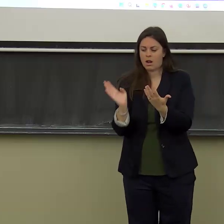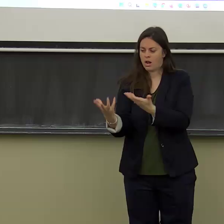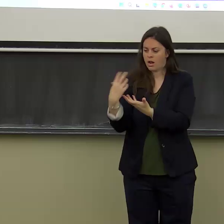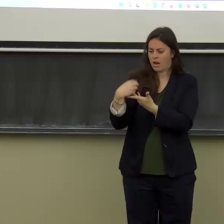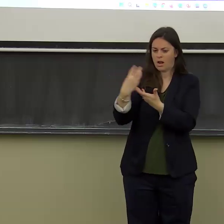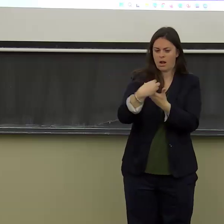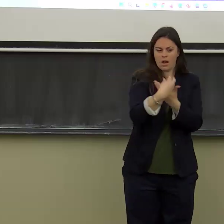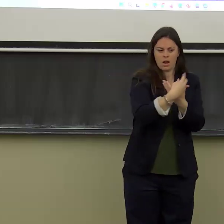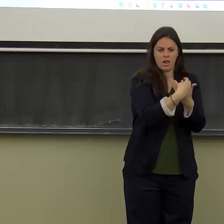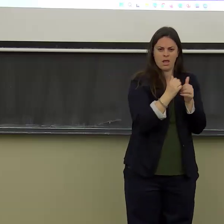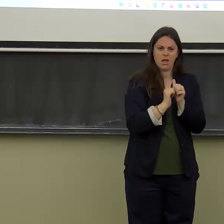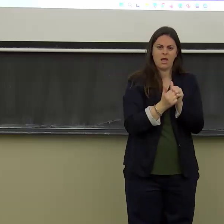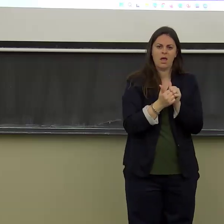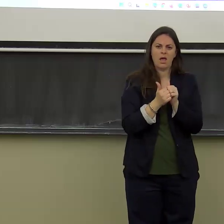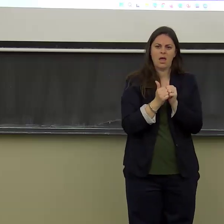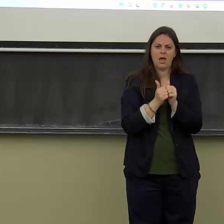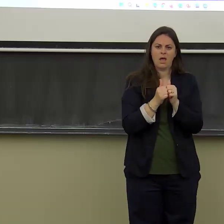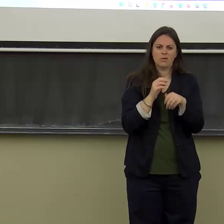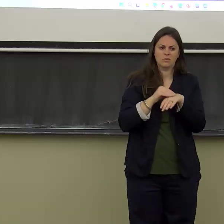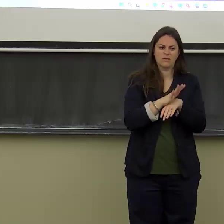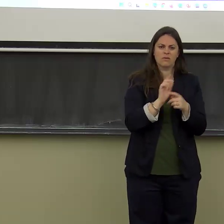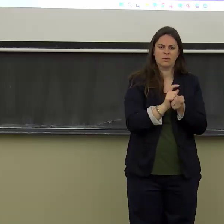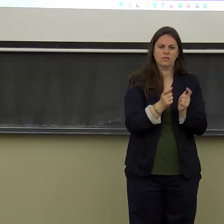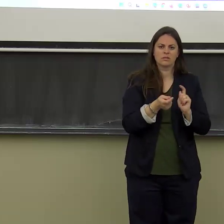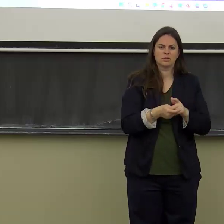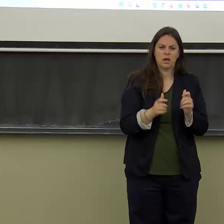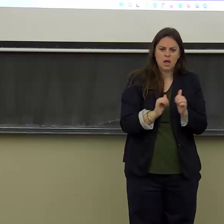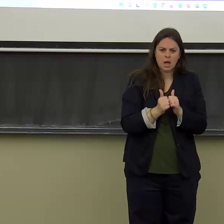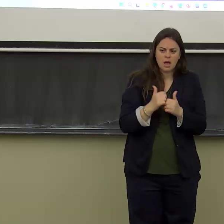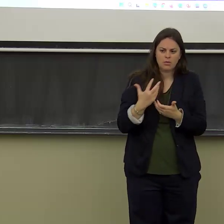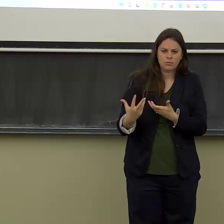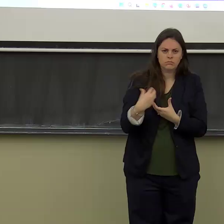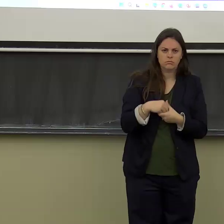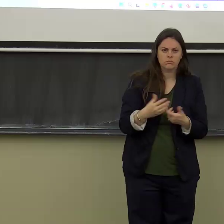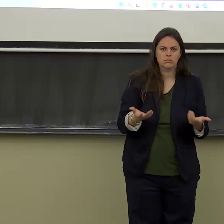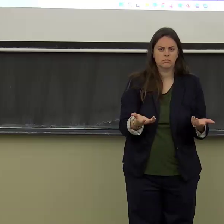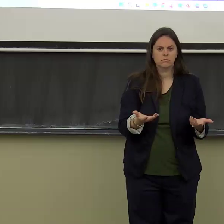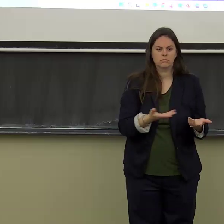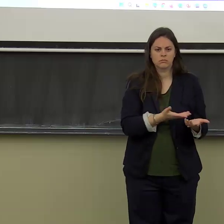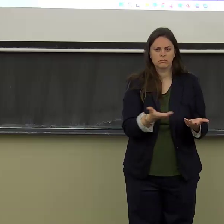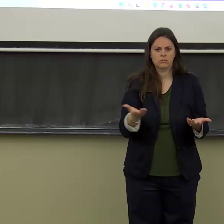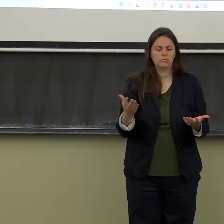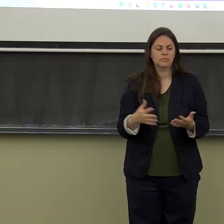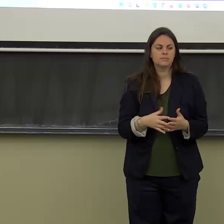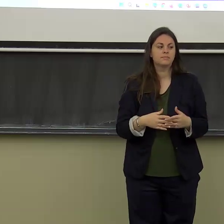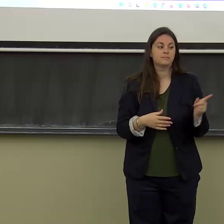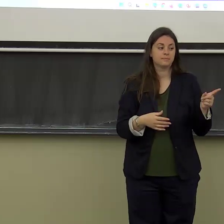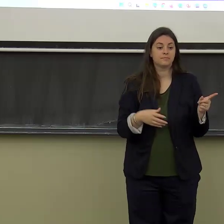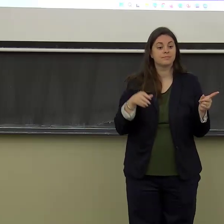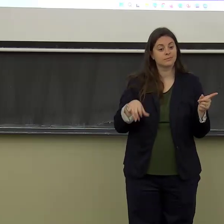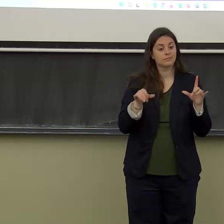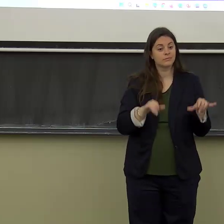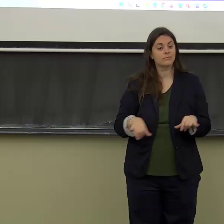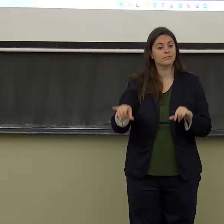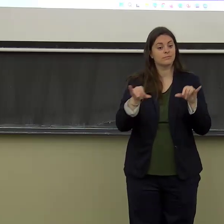individuals into this conversation to influence this change that we're talking about? Yeah, and this, of course, is a common